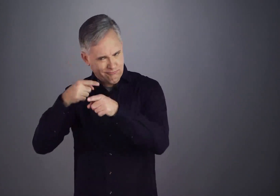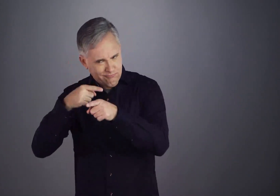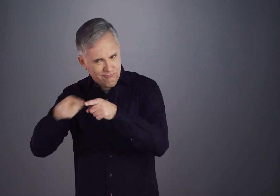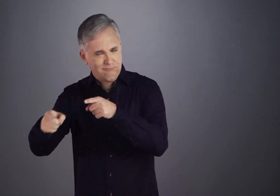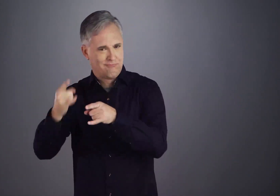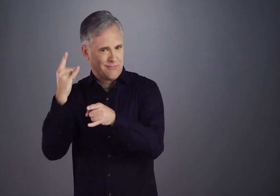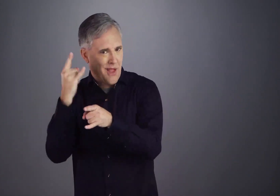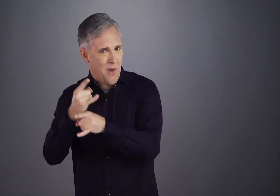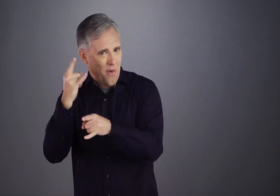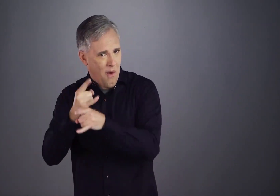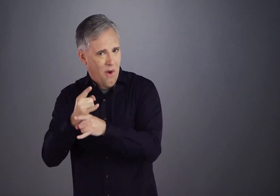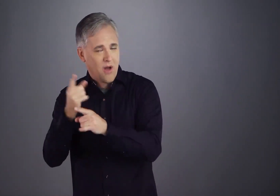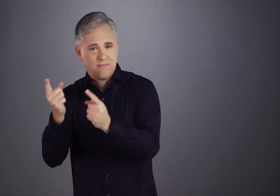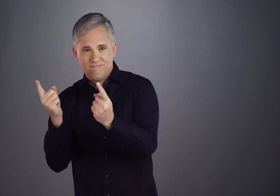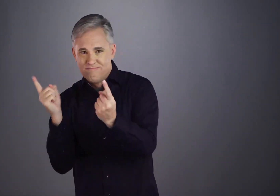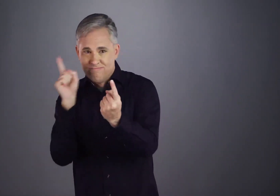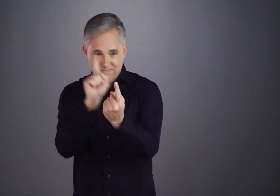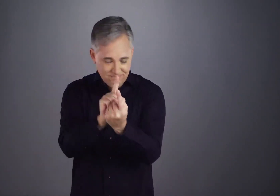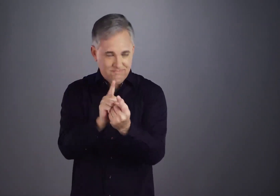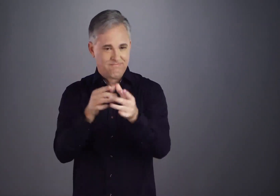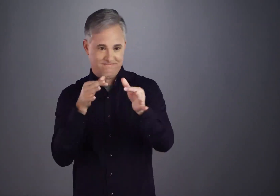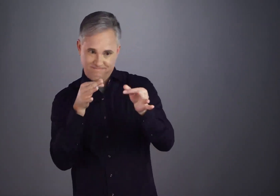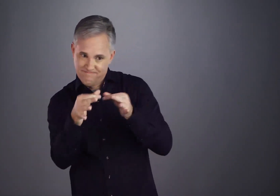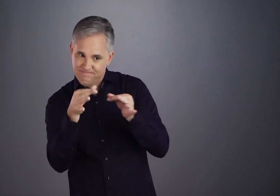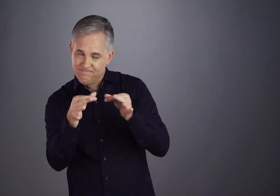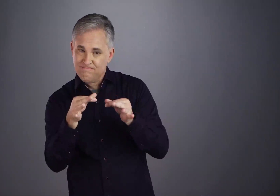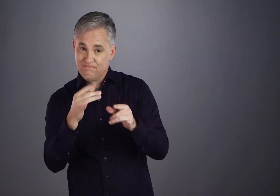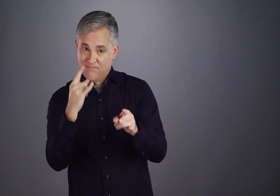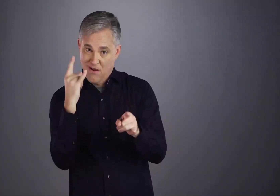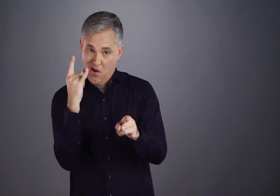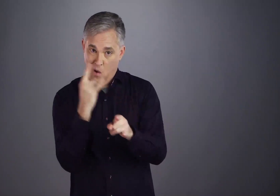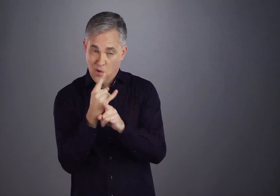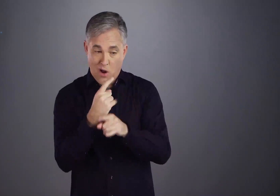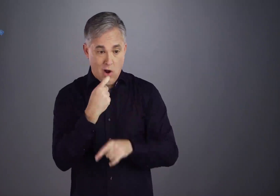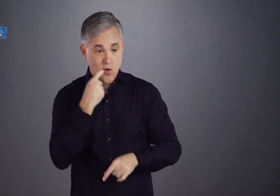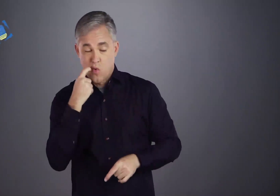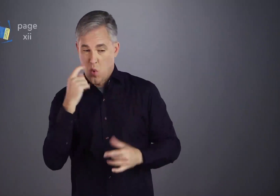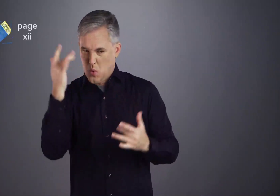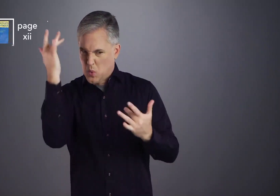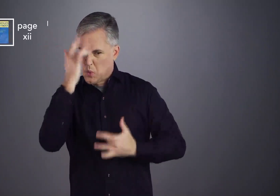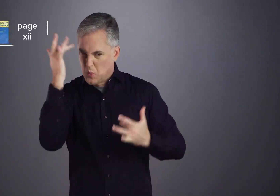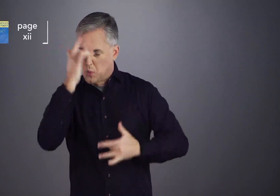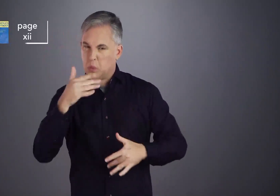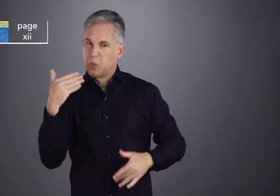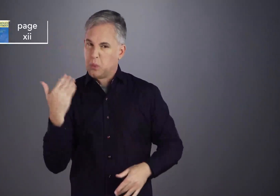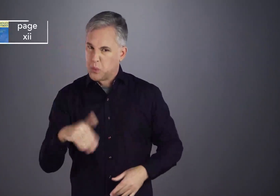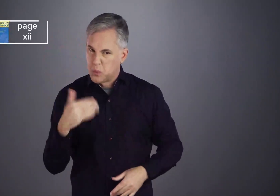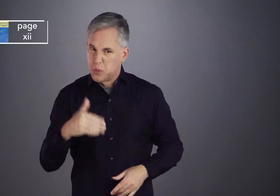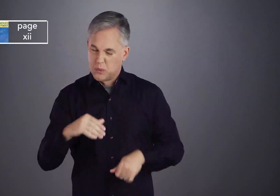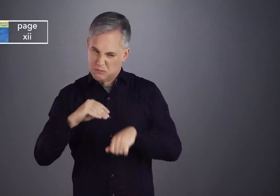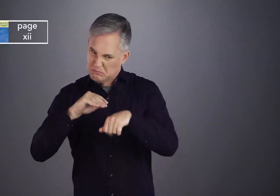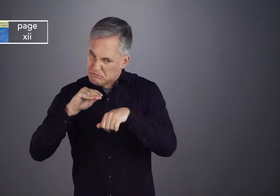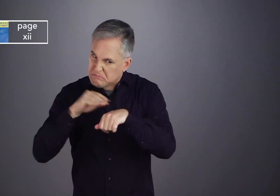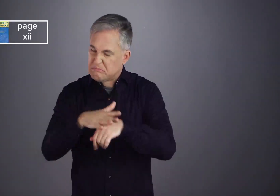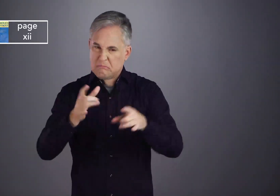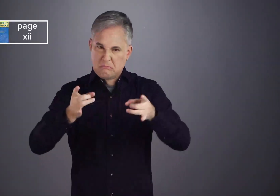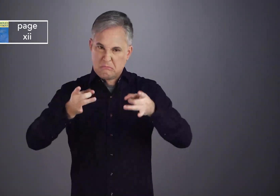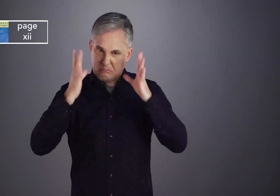Six months earlier, the broker had been relieved of his drink obsession by a sudden spiritual experience following a meeting